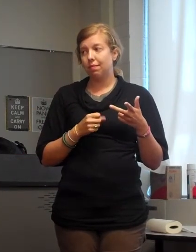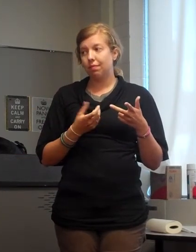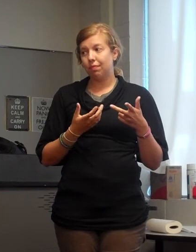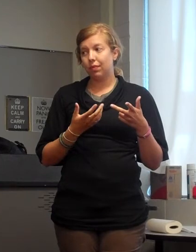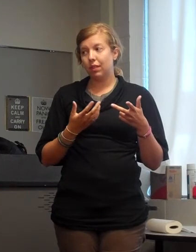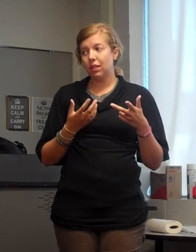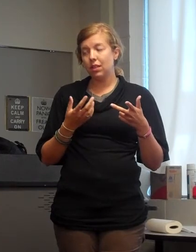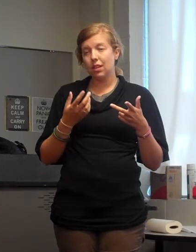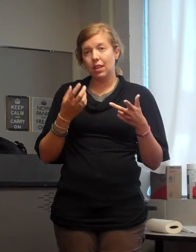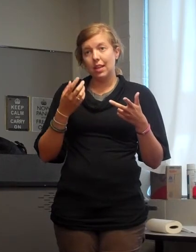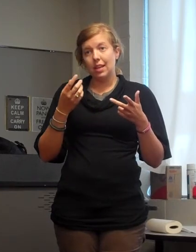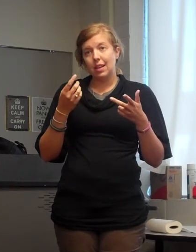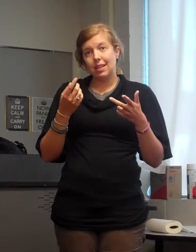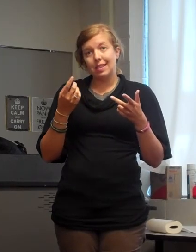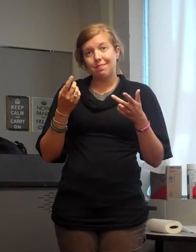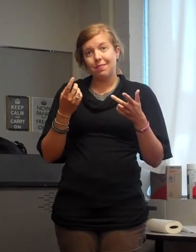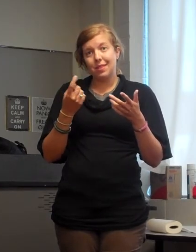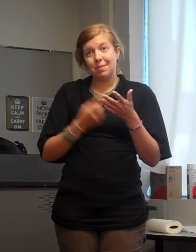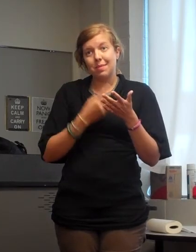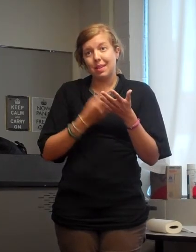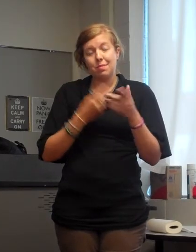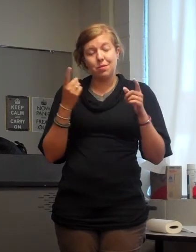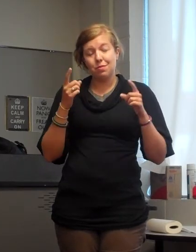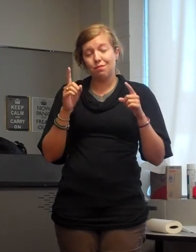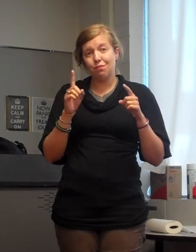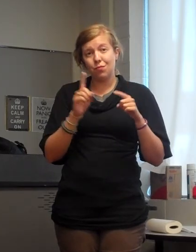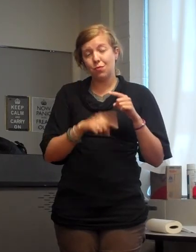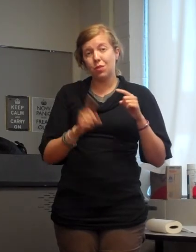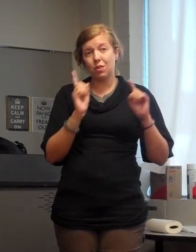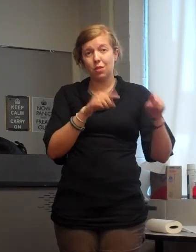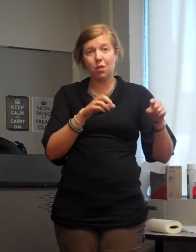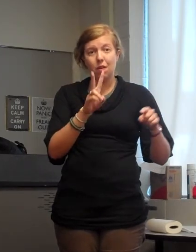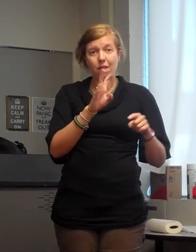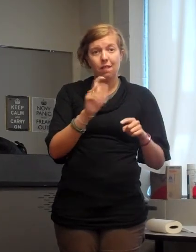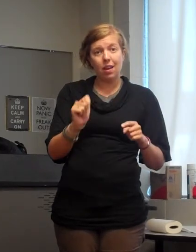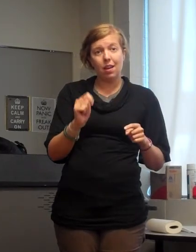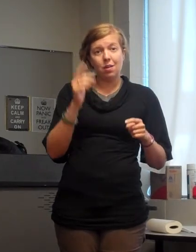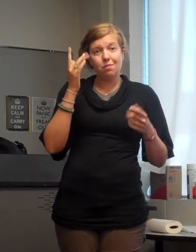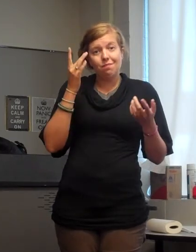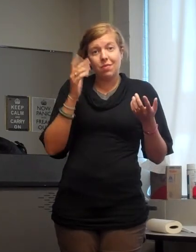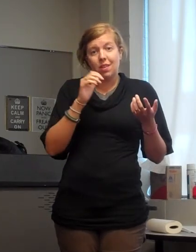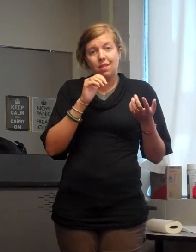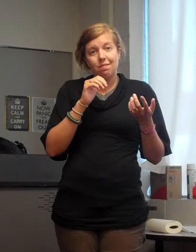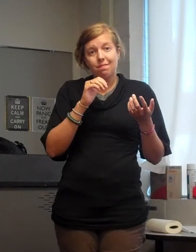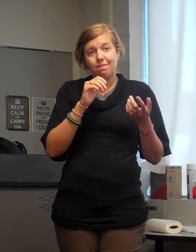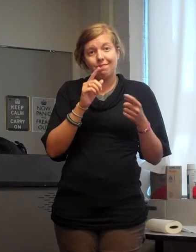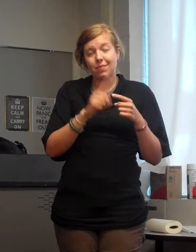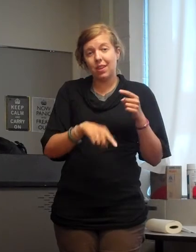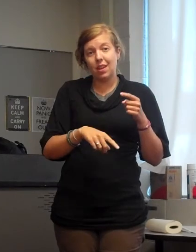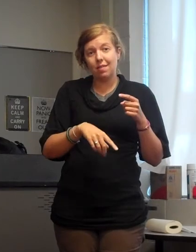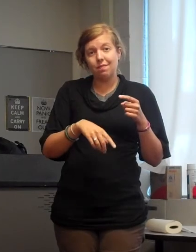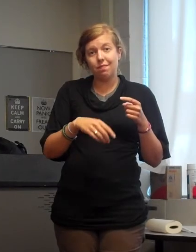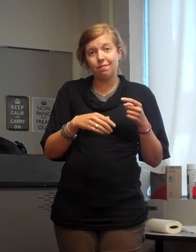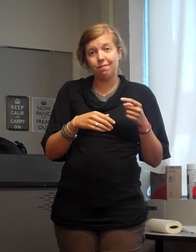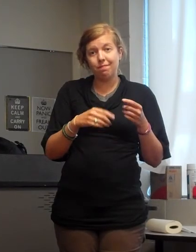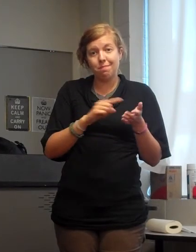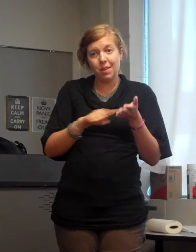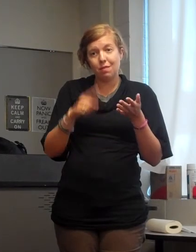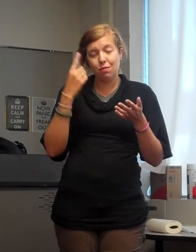ever afford it. Well, now I have a fund, Morgan's horseback riding, so anytime we get ready, we pay once a month. I just take my cash